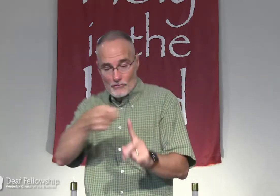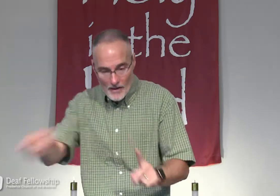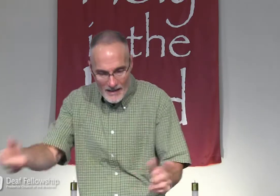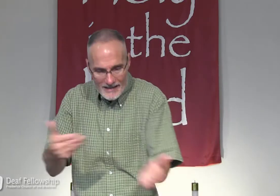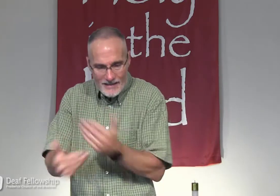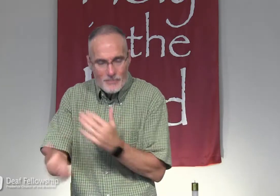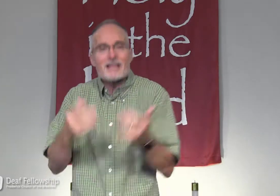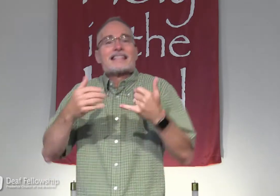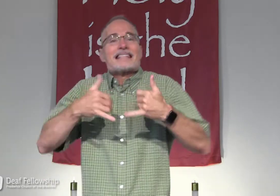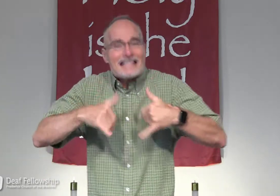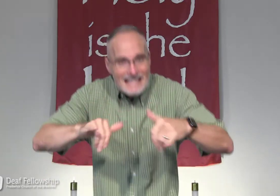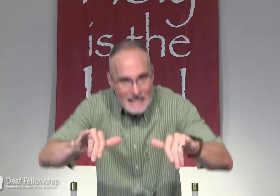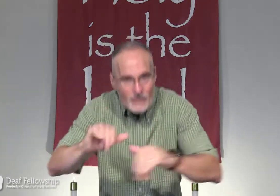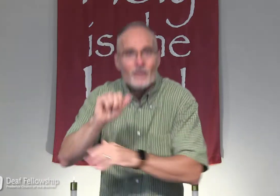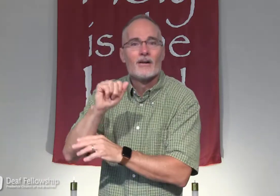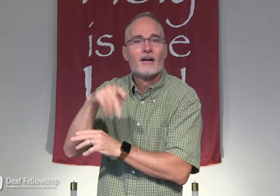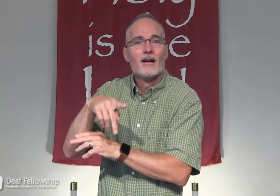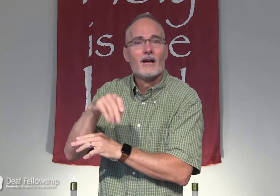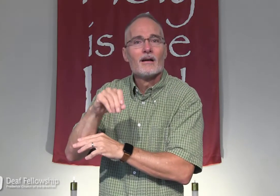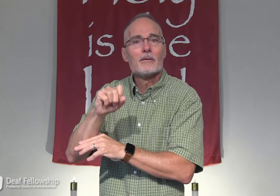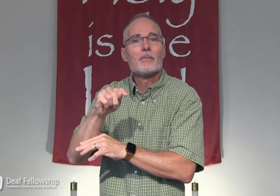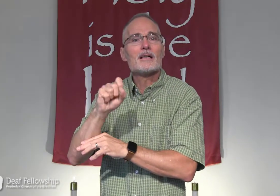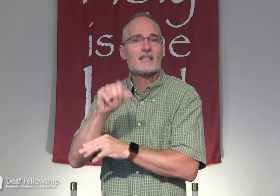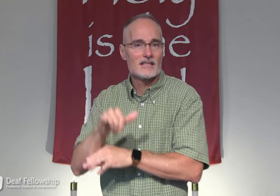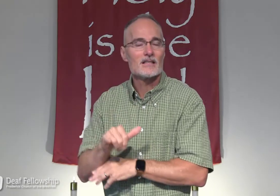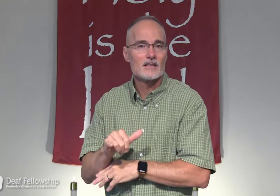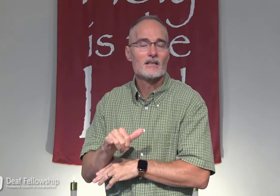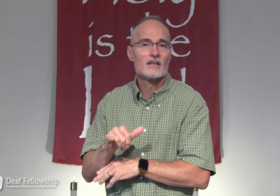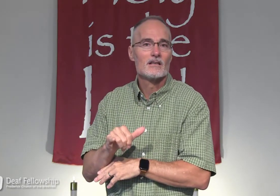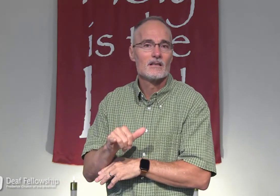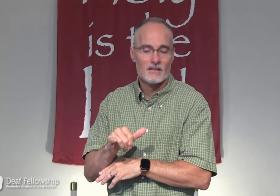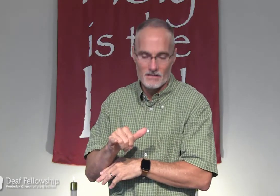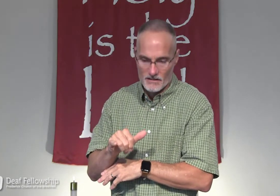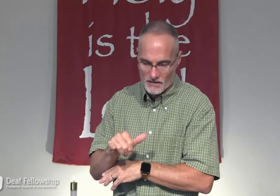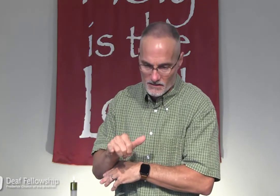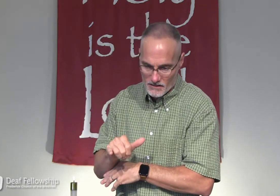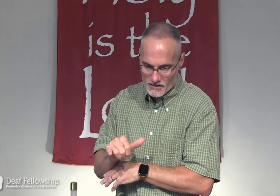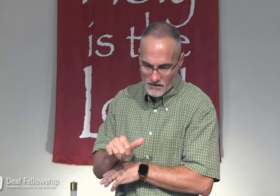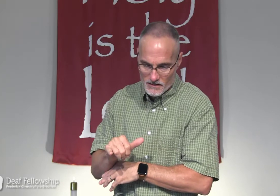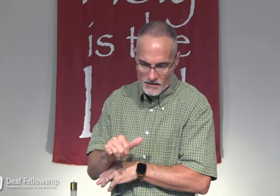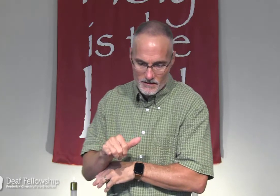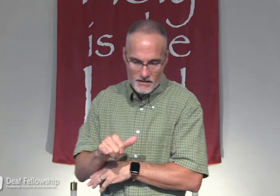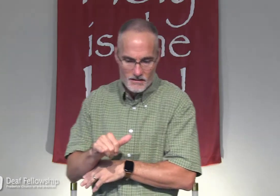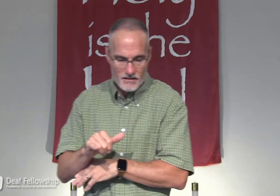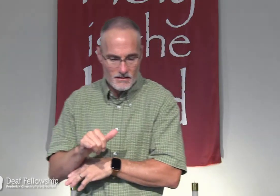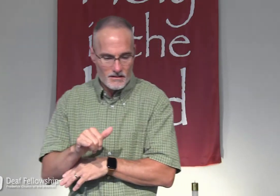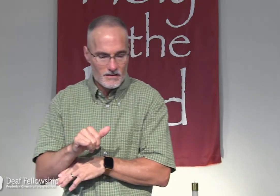teaches, whether it's in a little way or a big way, it is still apostasy.